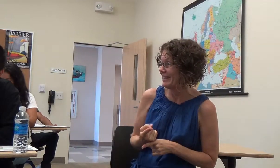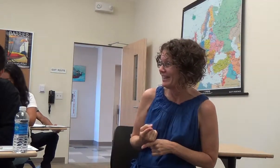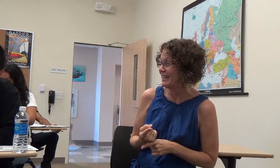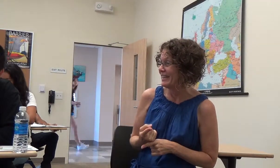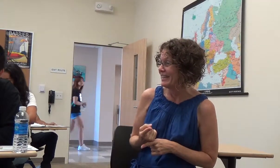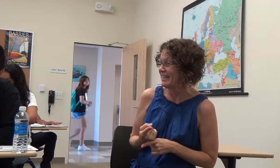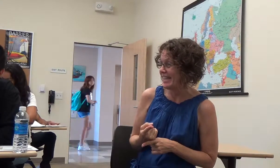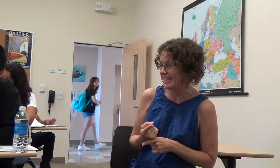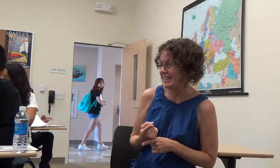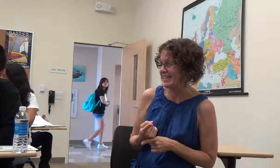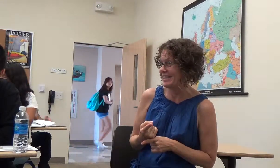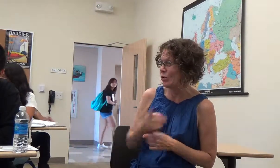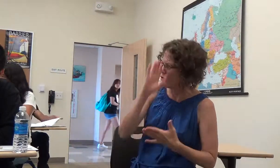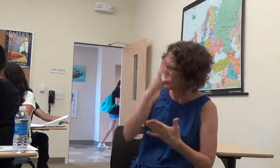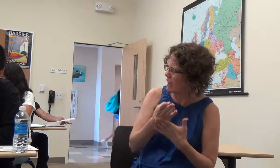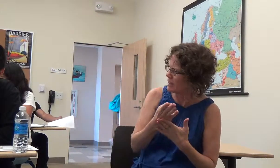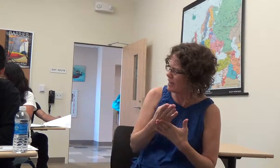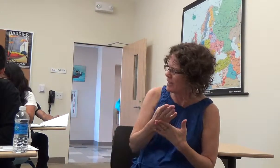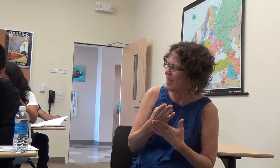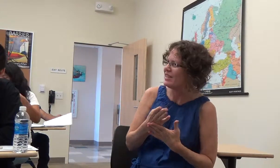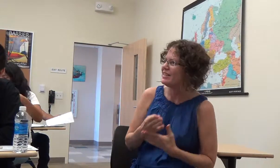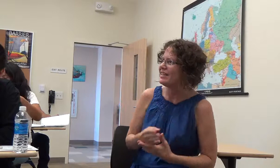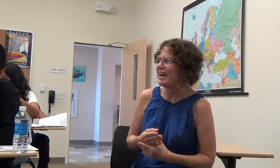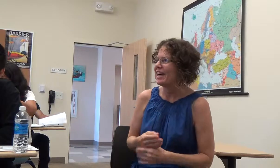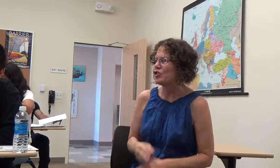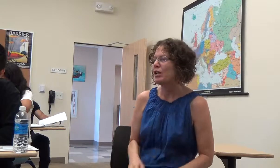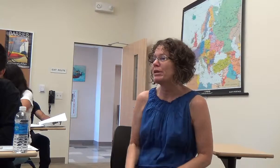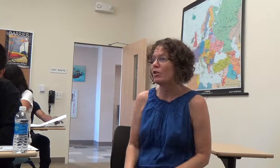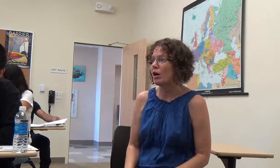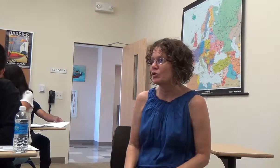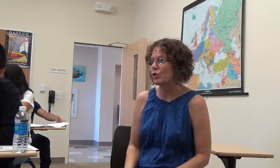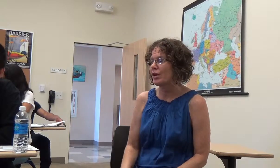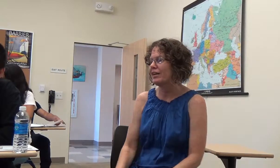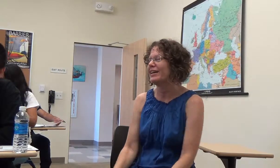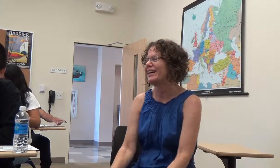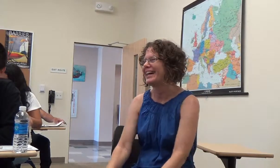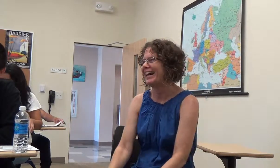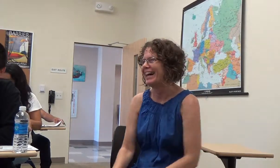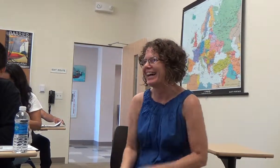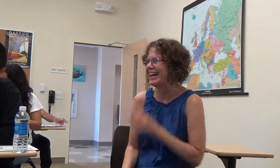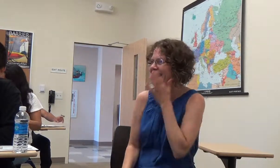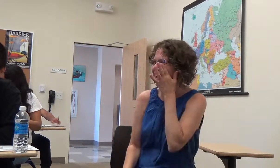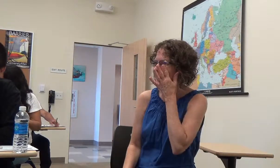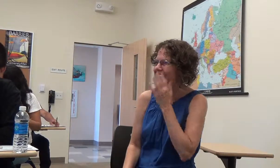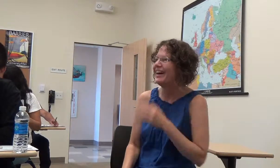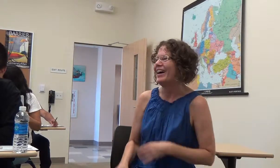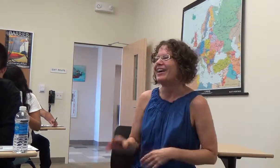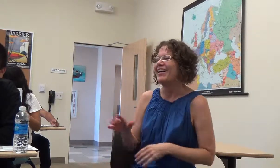right? Or son. Yes. Okay, so maybe about your Yeah, daughter. she'll give me a long story. That's okay.